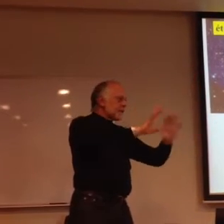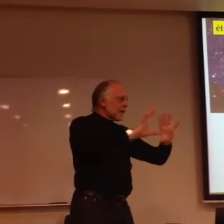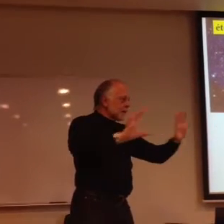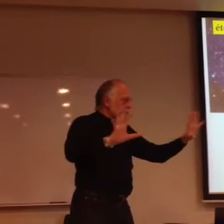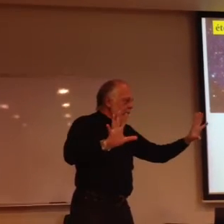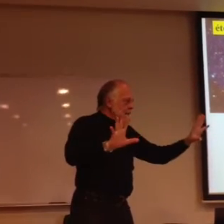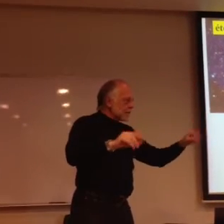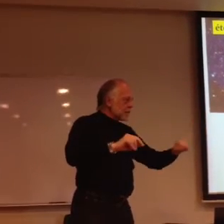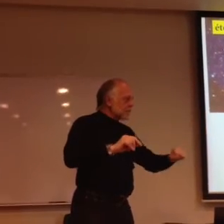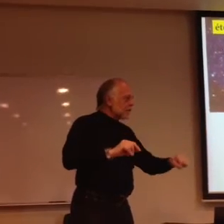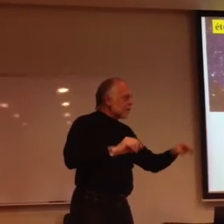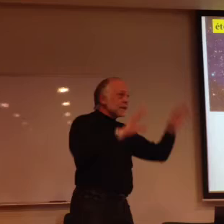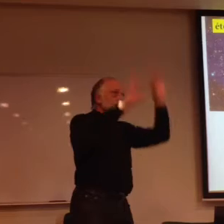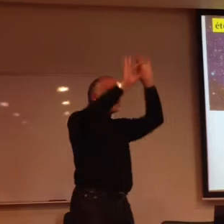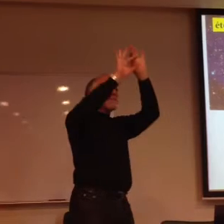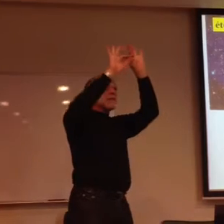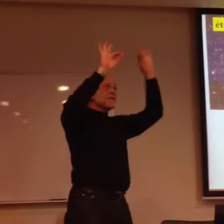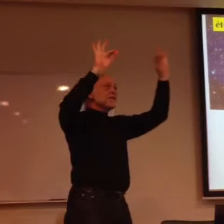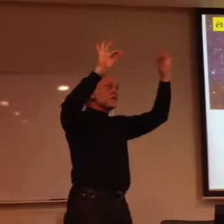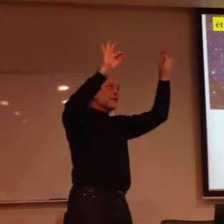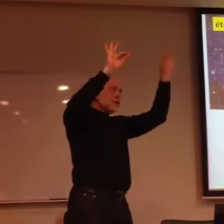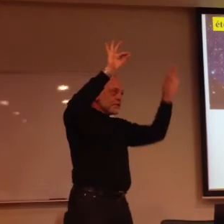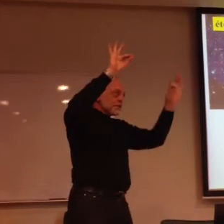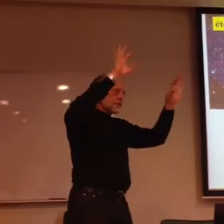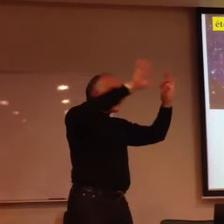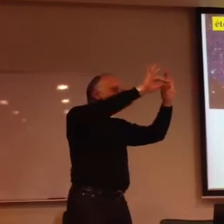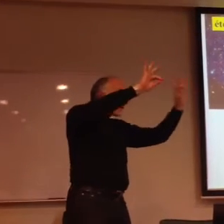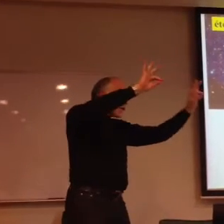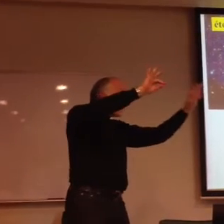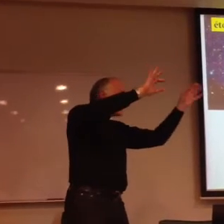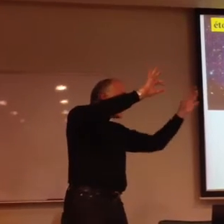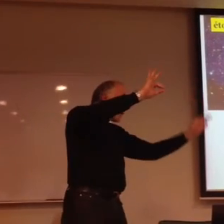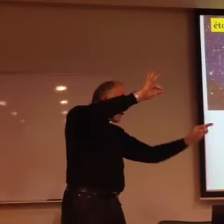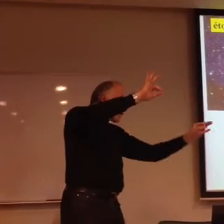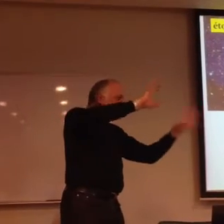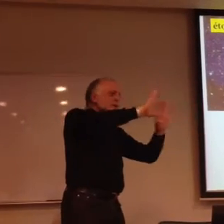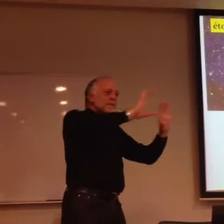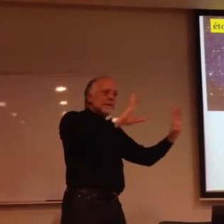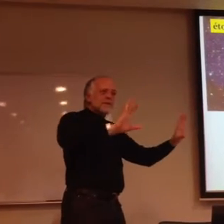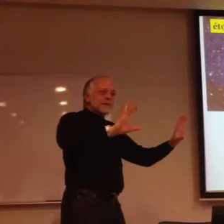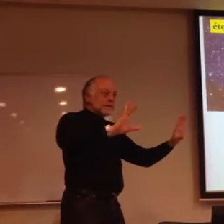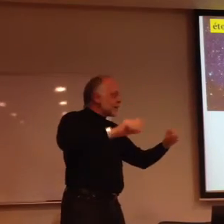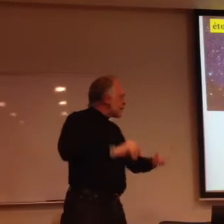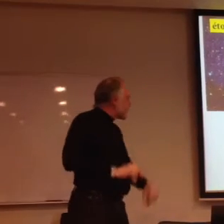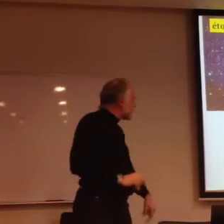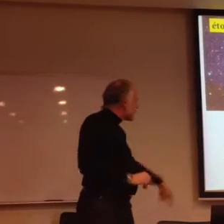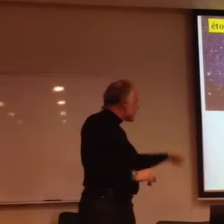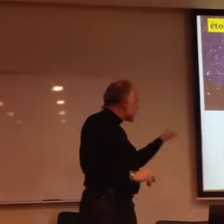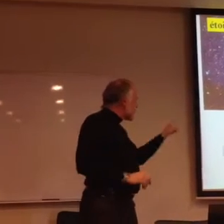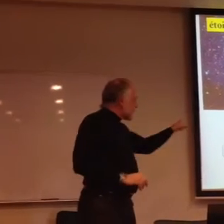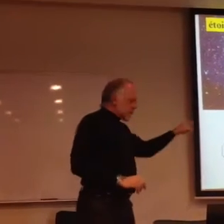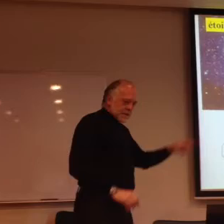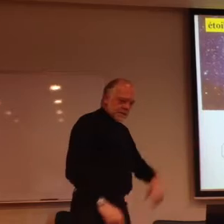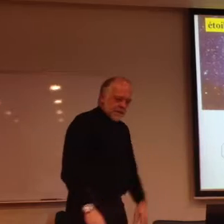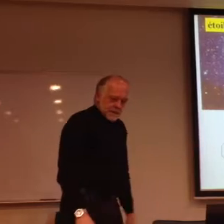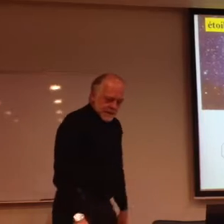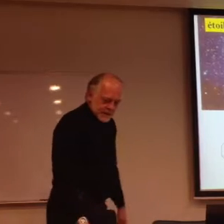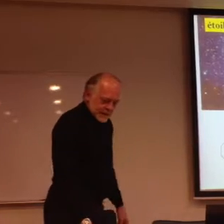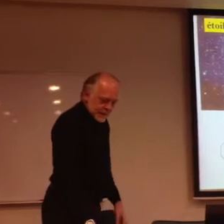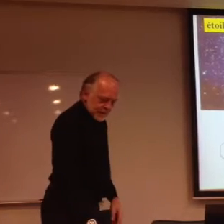it's possible to understand because you join two stars, so this means constellation. The star is in